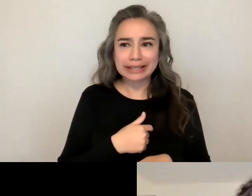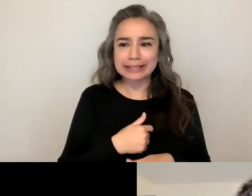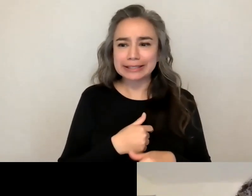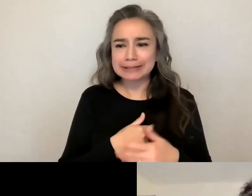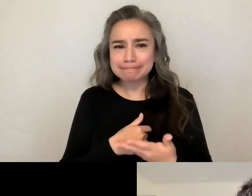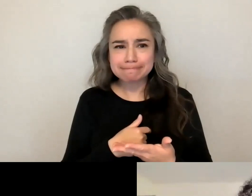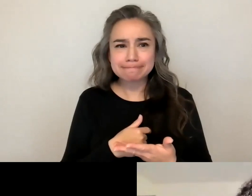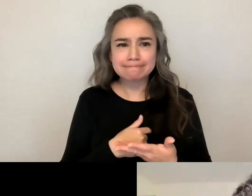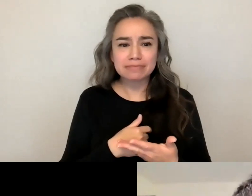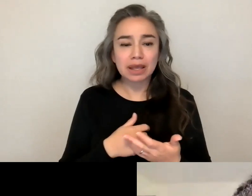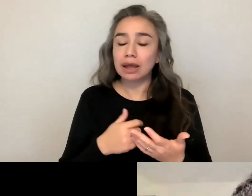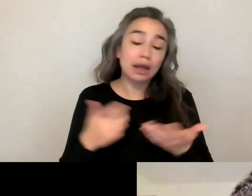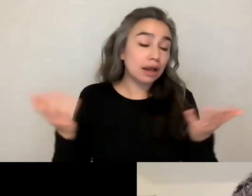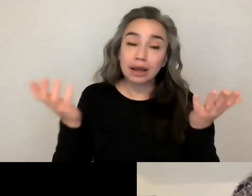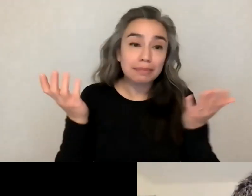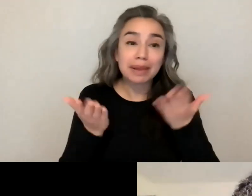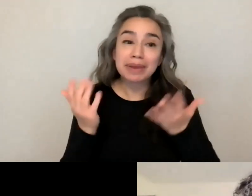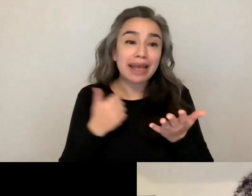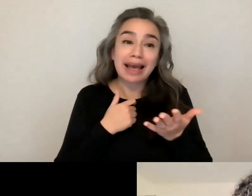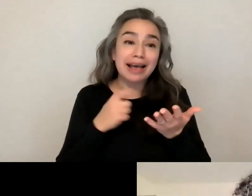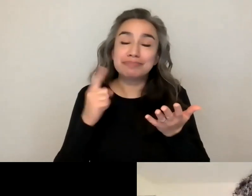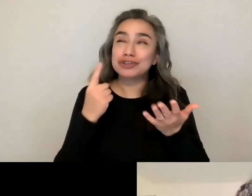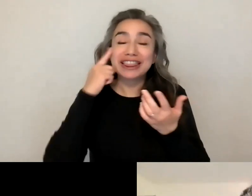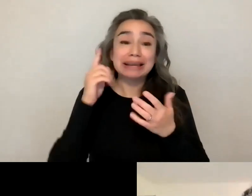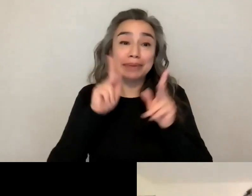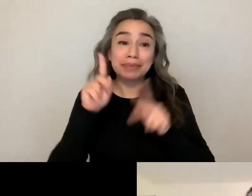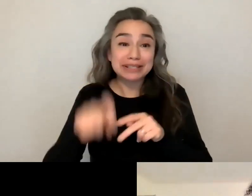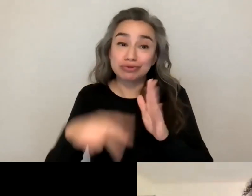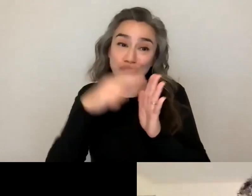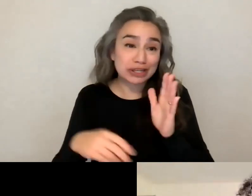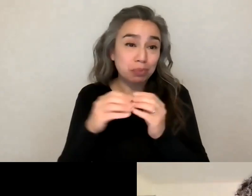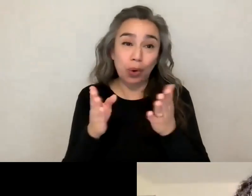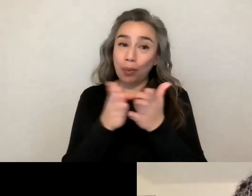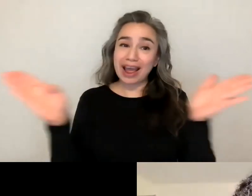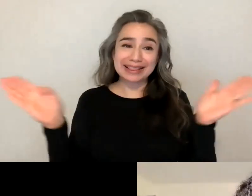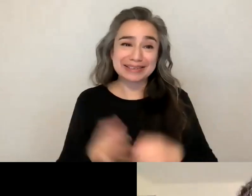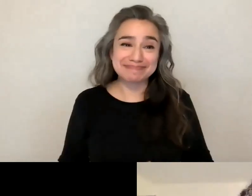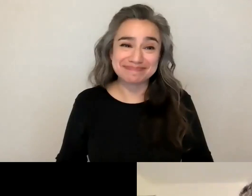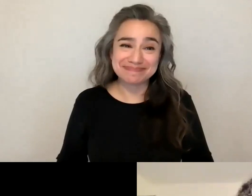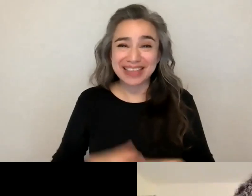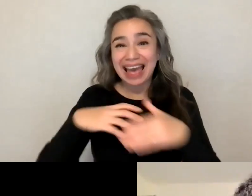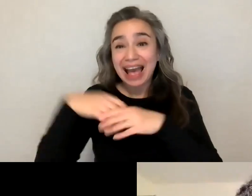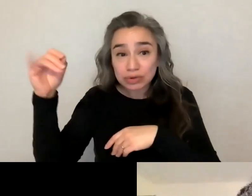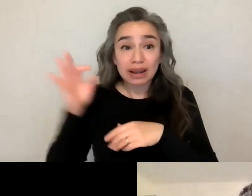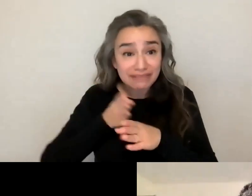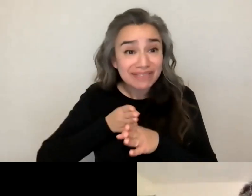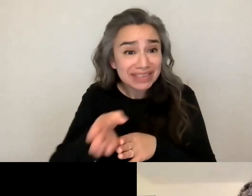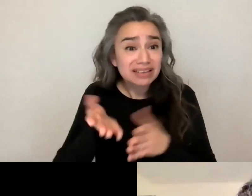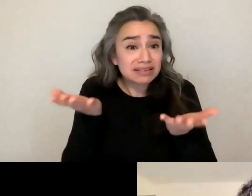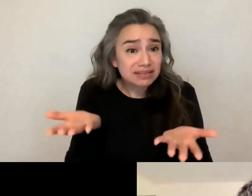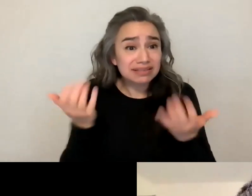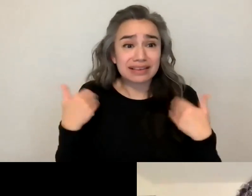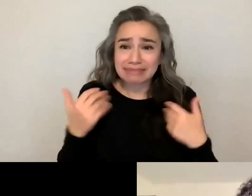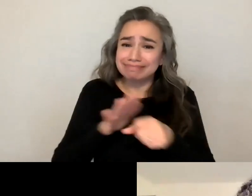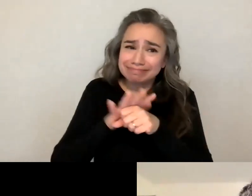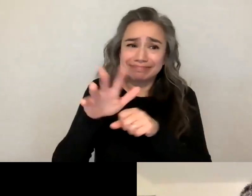to read more widely is what I'm thinking. So basically, outside of our field, there are people that are talking about